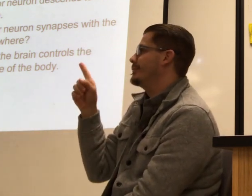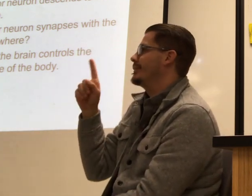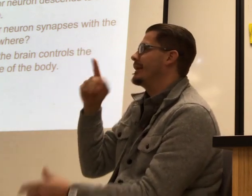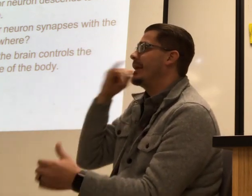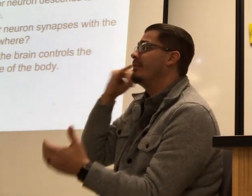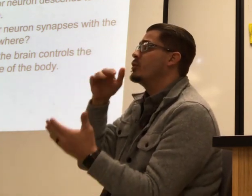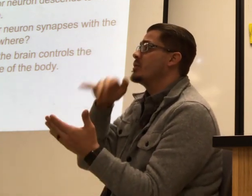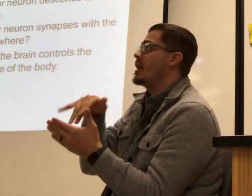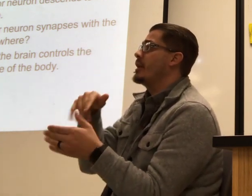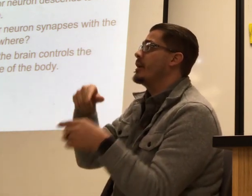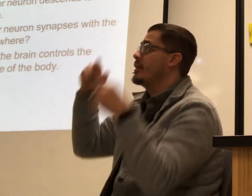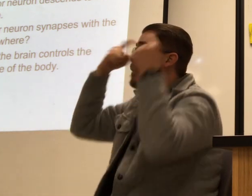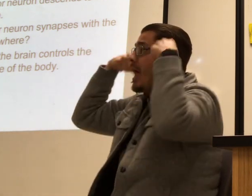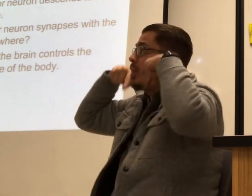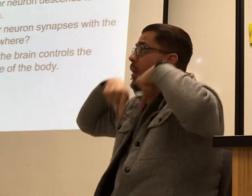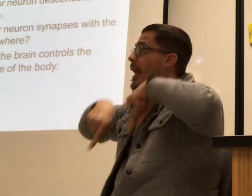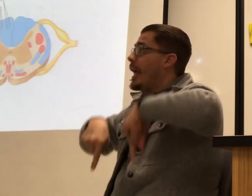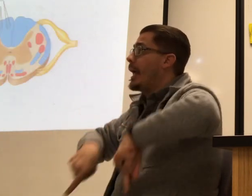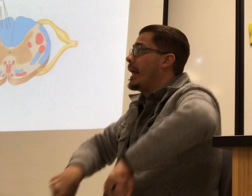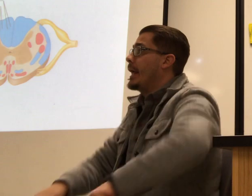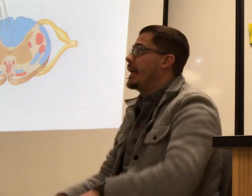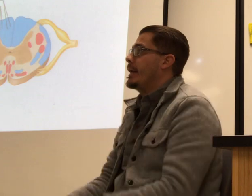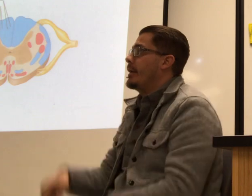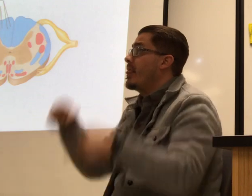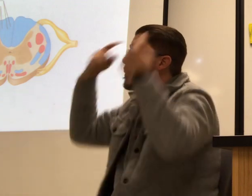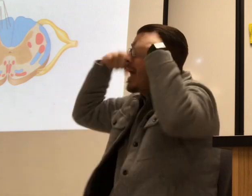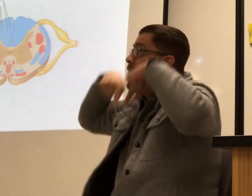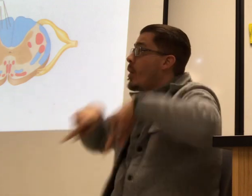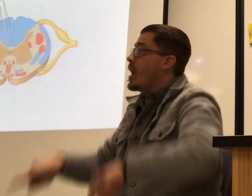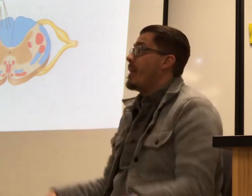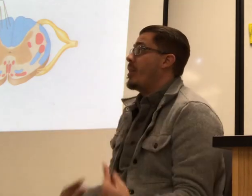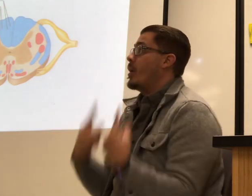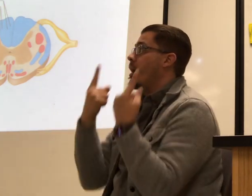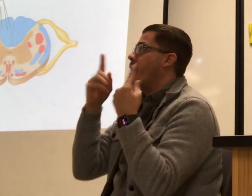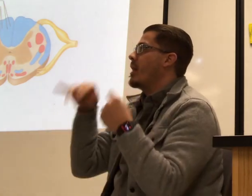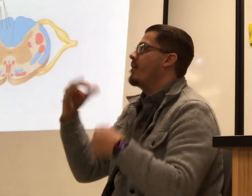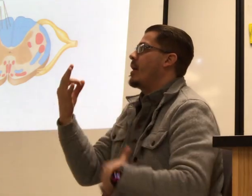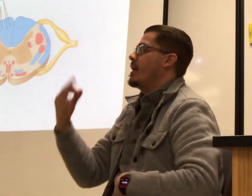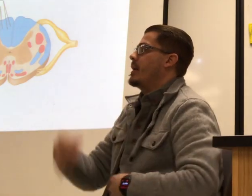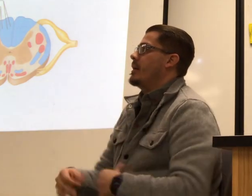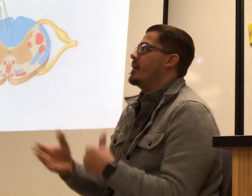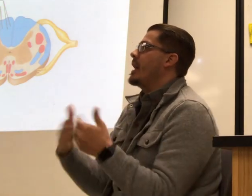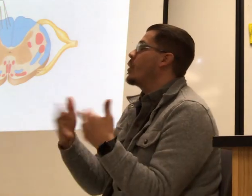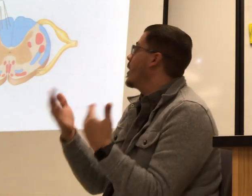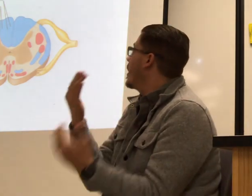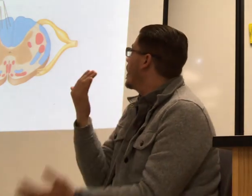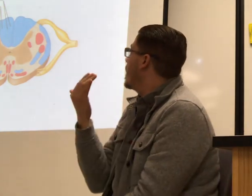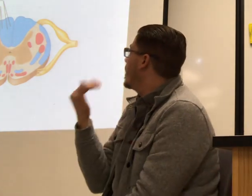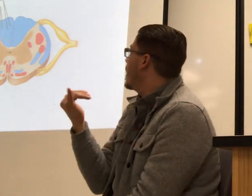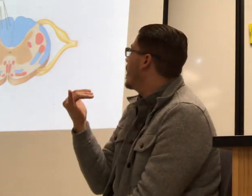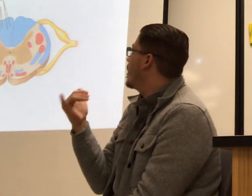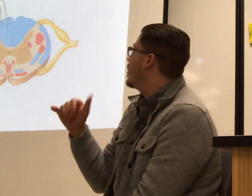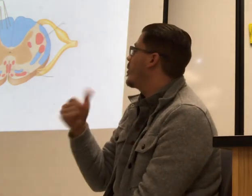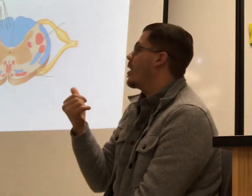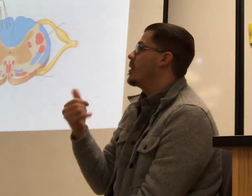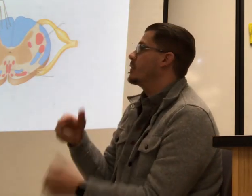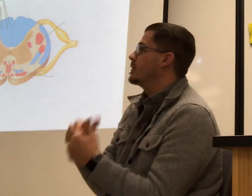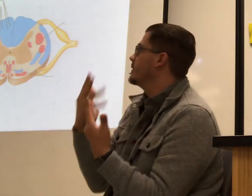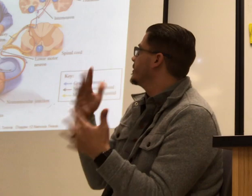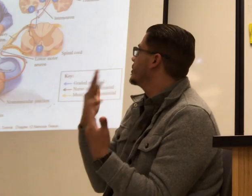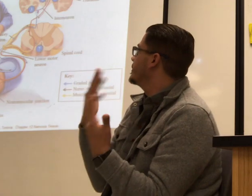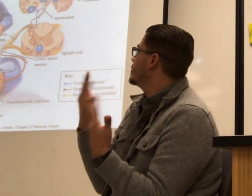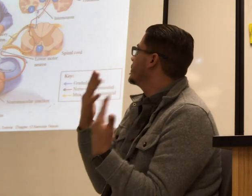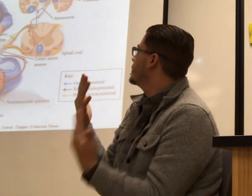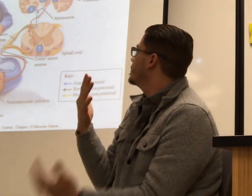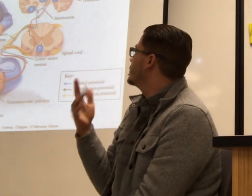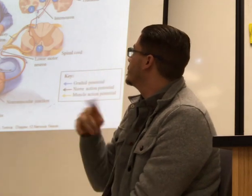I think. We'll see. And we turn those in on Friday. But anyways, okay, let's look at these slides. I talked about that, talked about